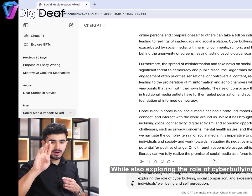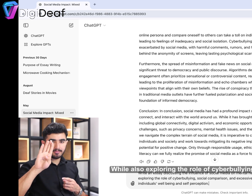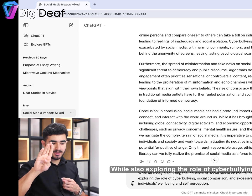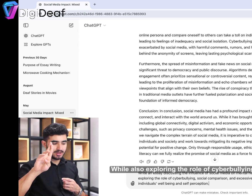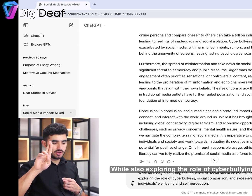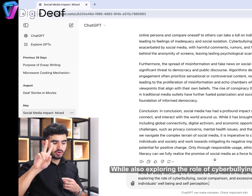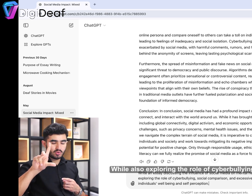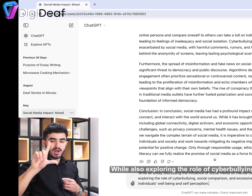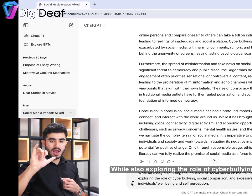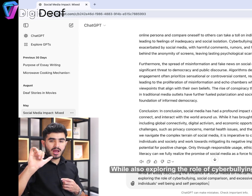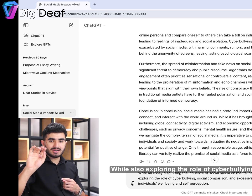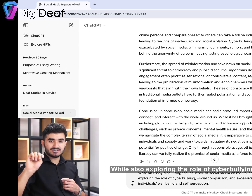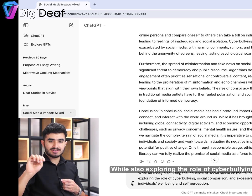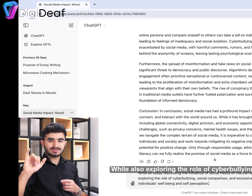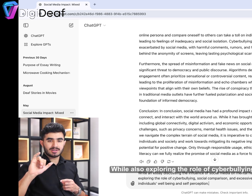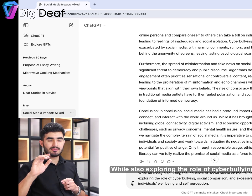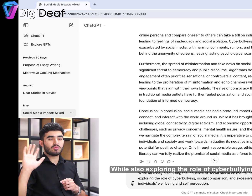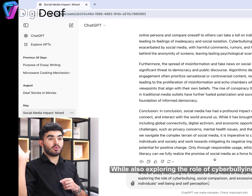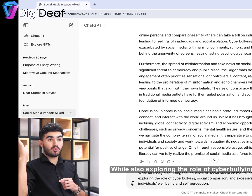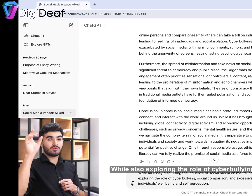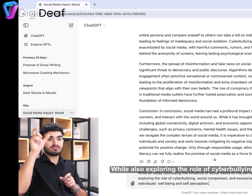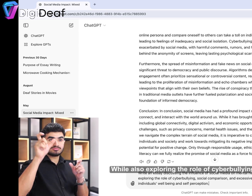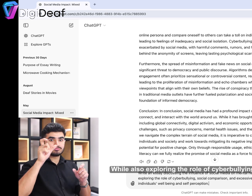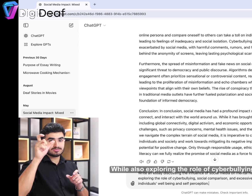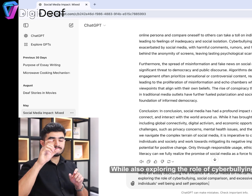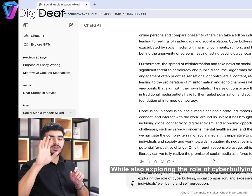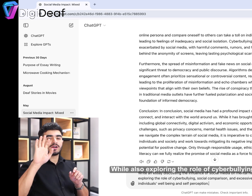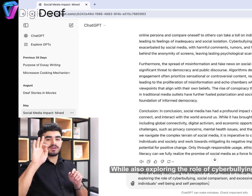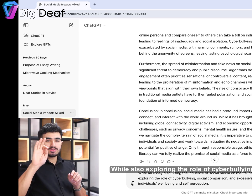while also exploring the role of cyberbullying,